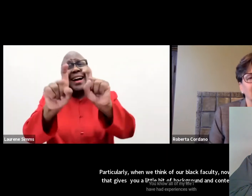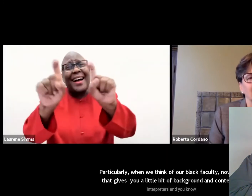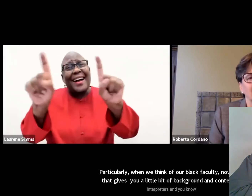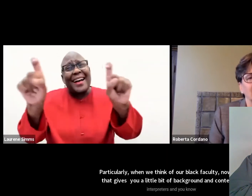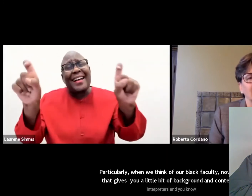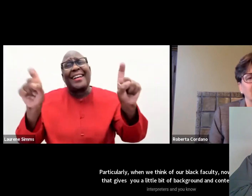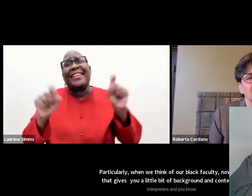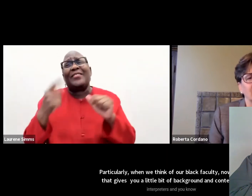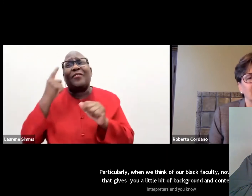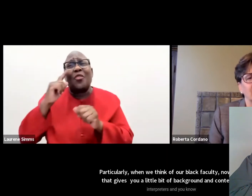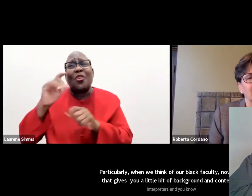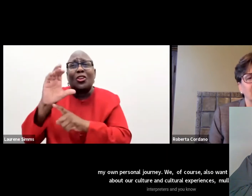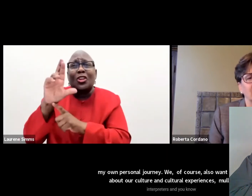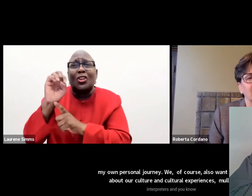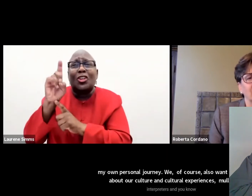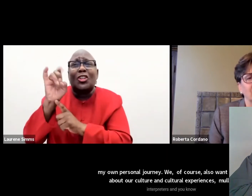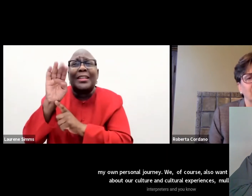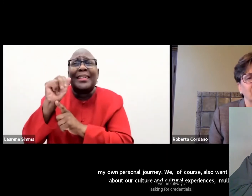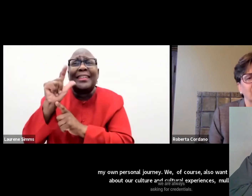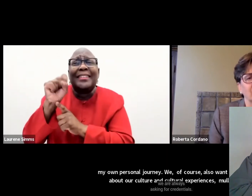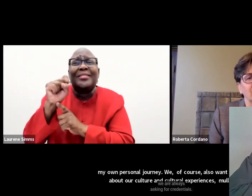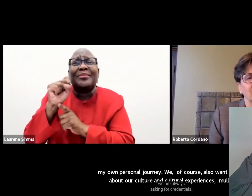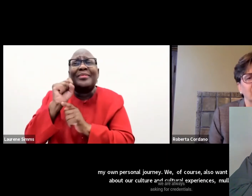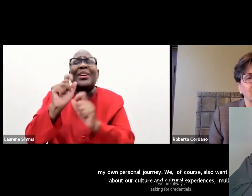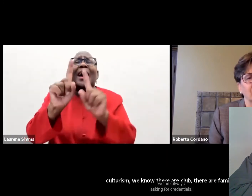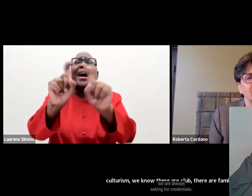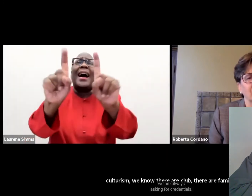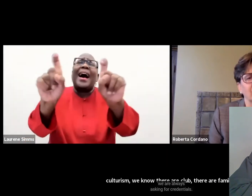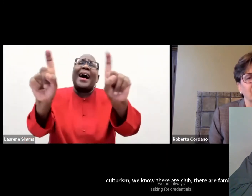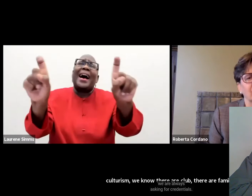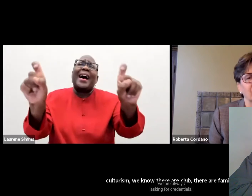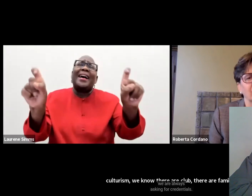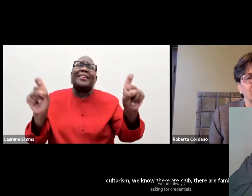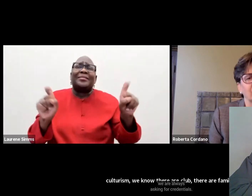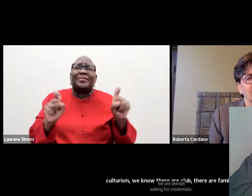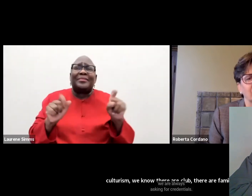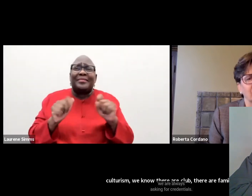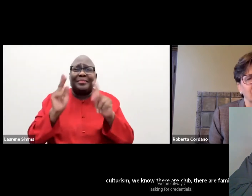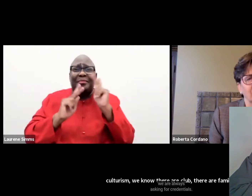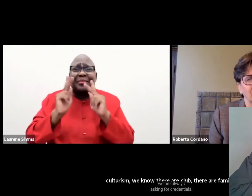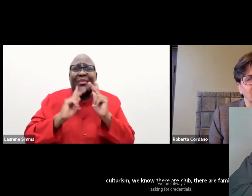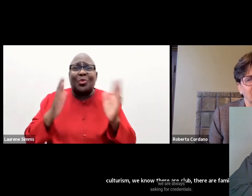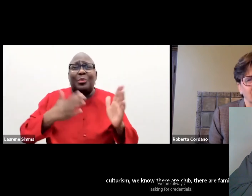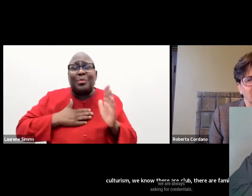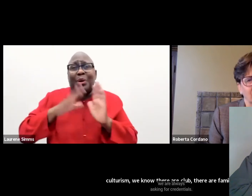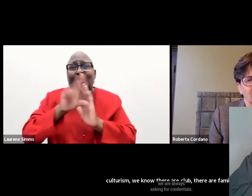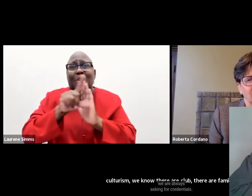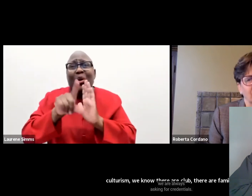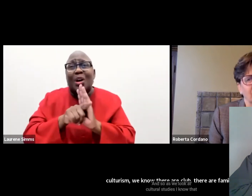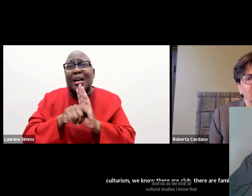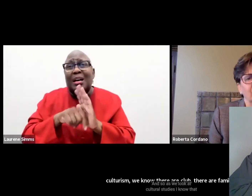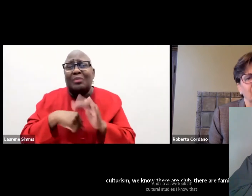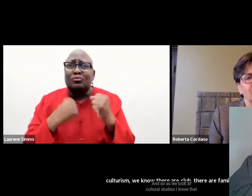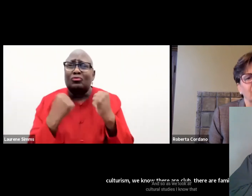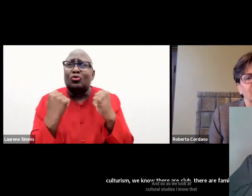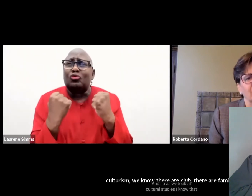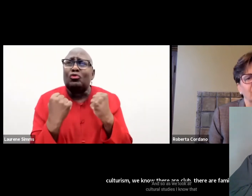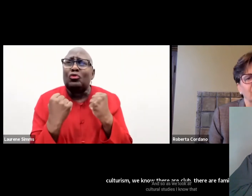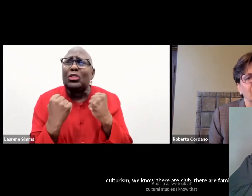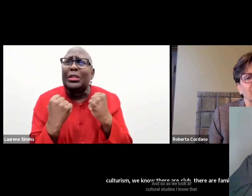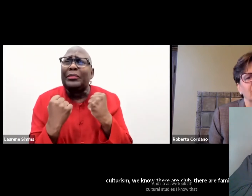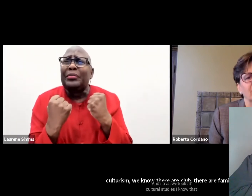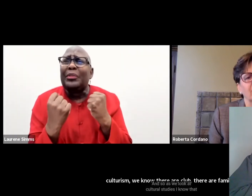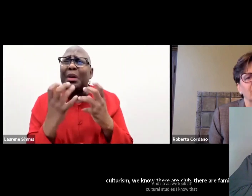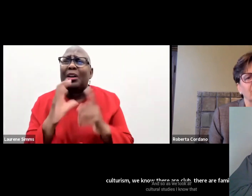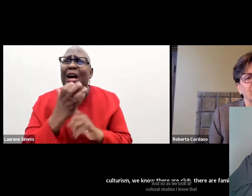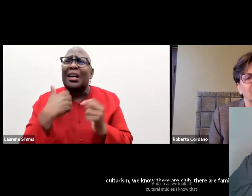All my life I had experience with different interpreters, and we're always asking for credentials. We're asking